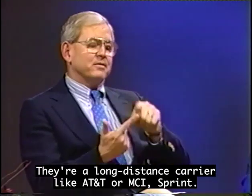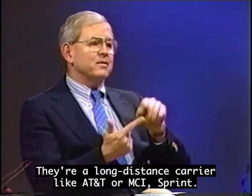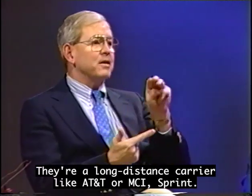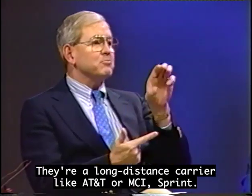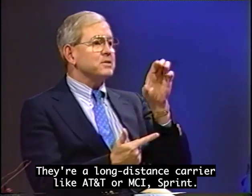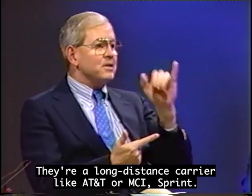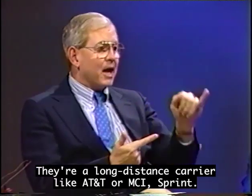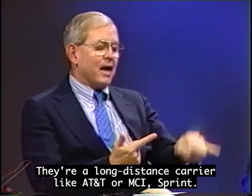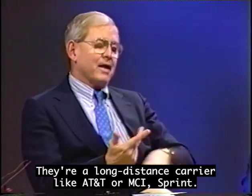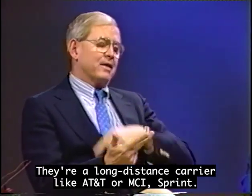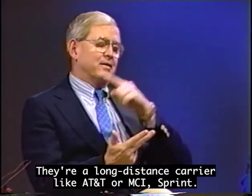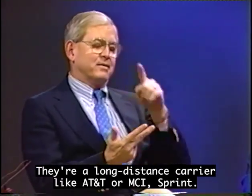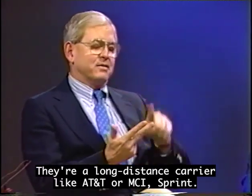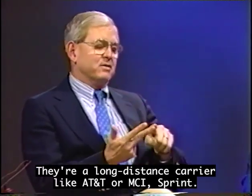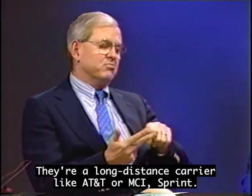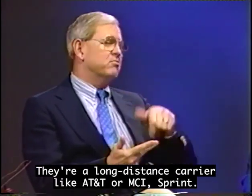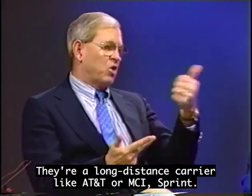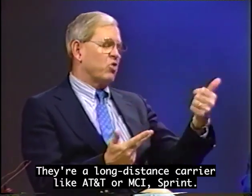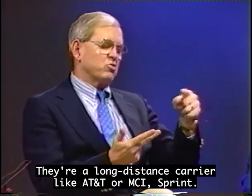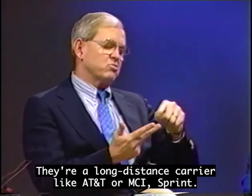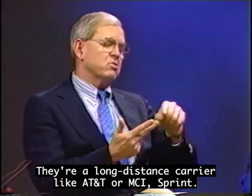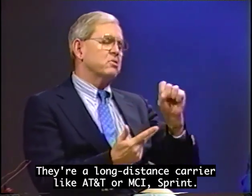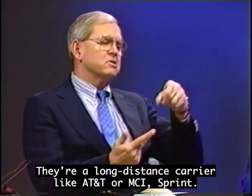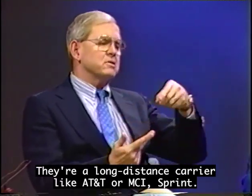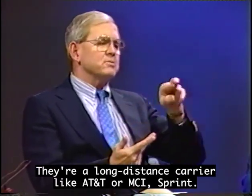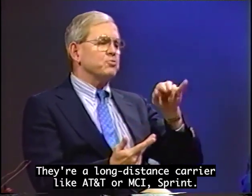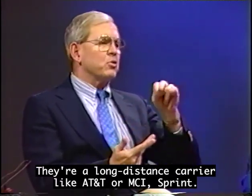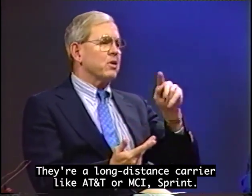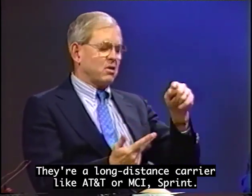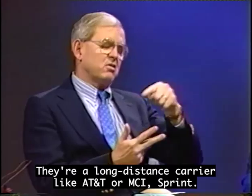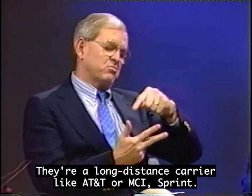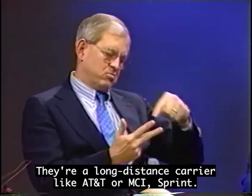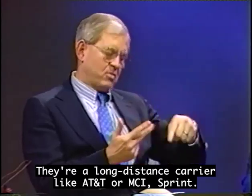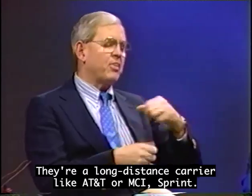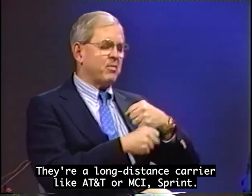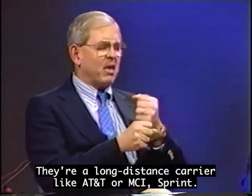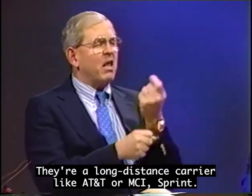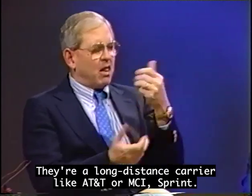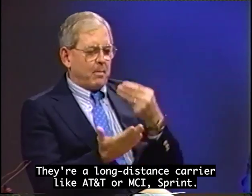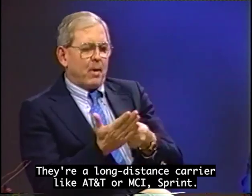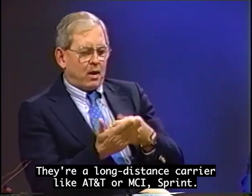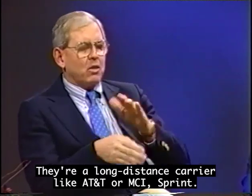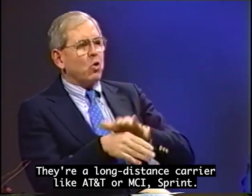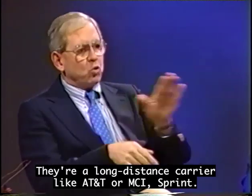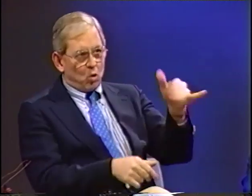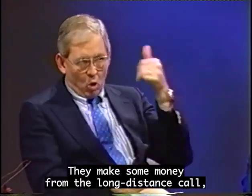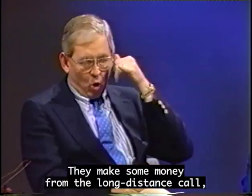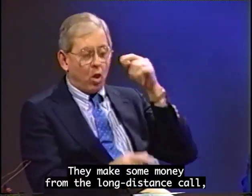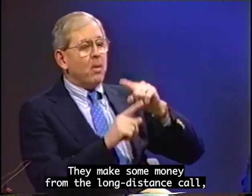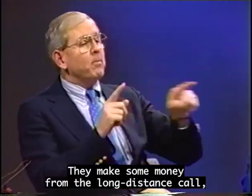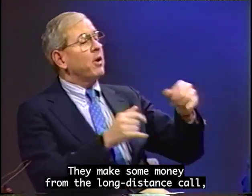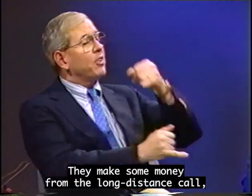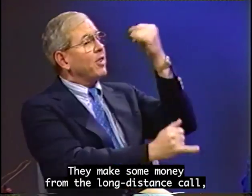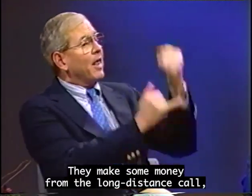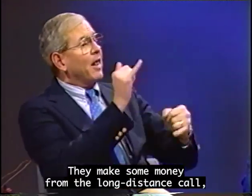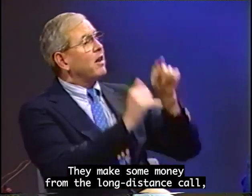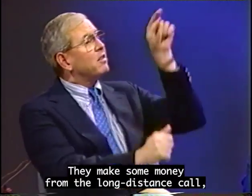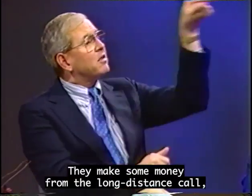long-distance carrier, like AT&T or MCI, Sprint. They make some money from